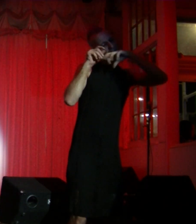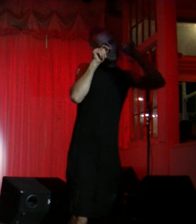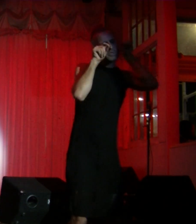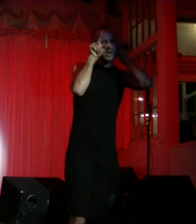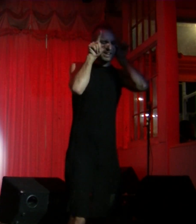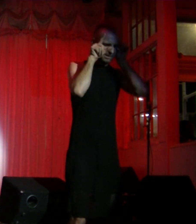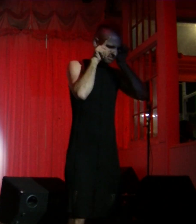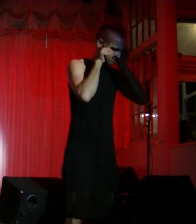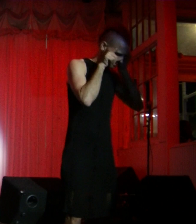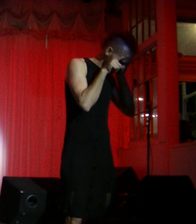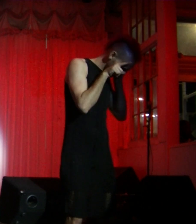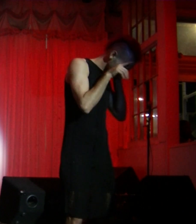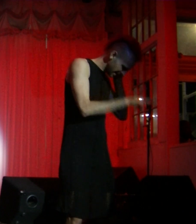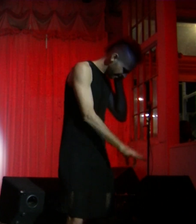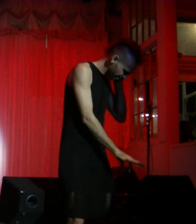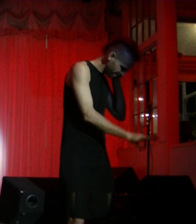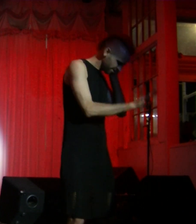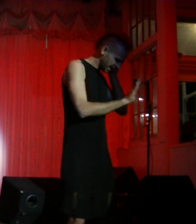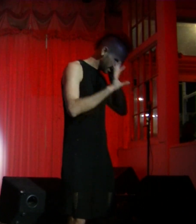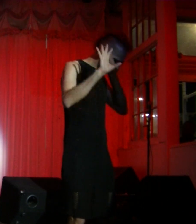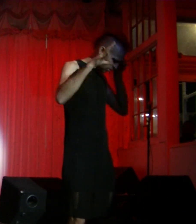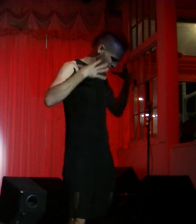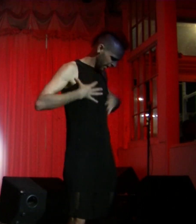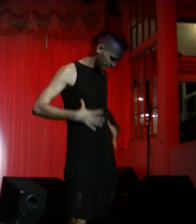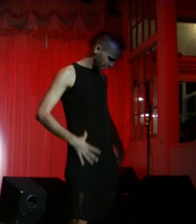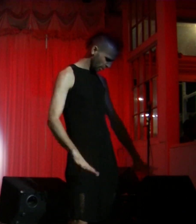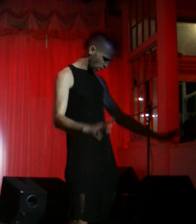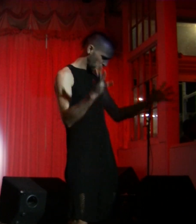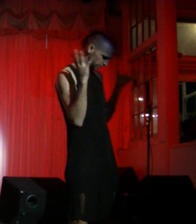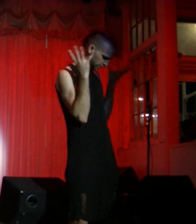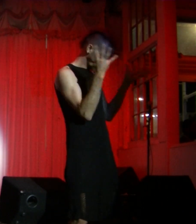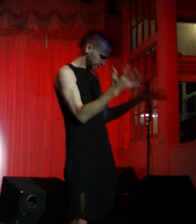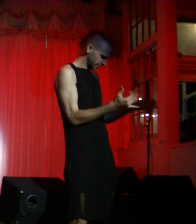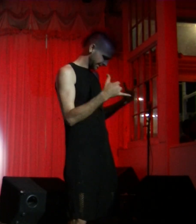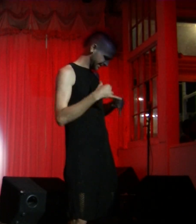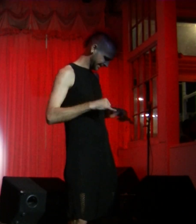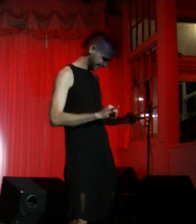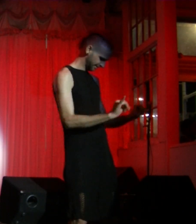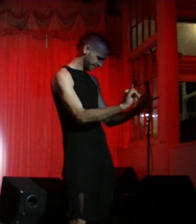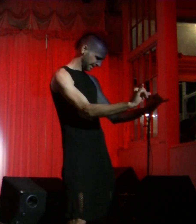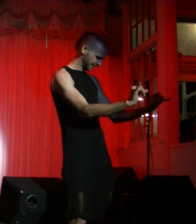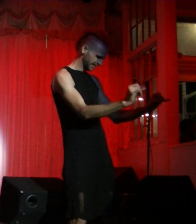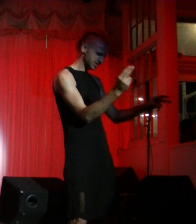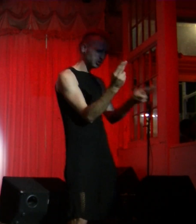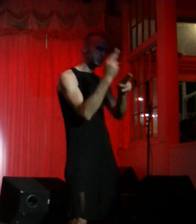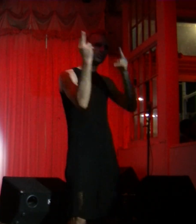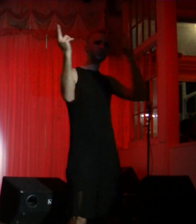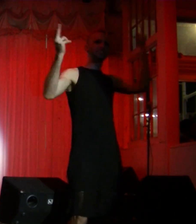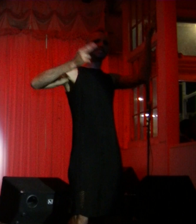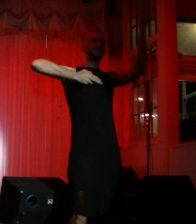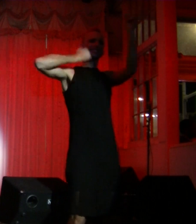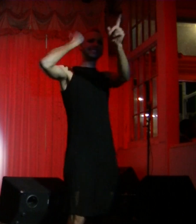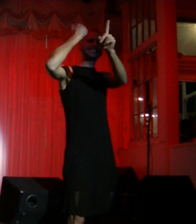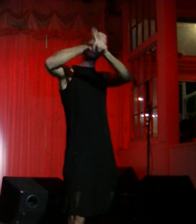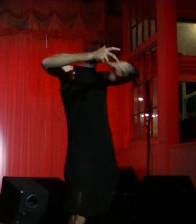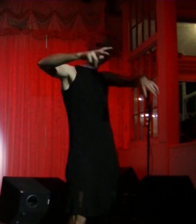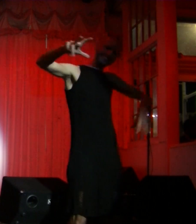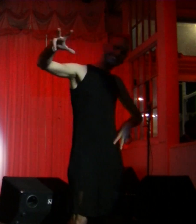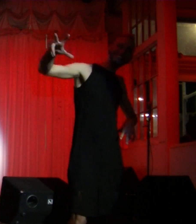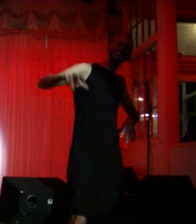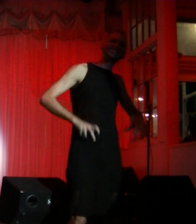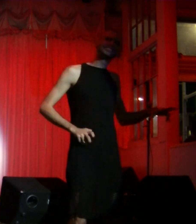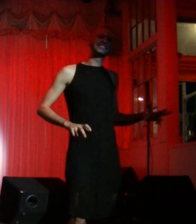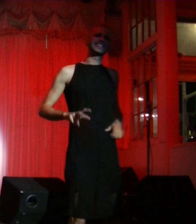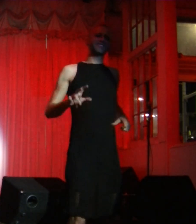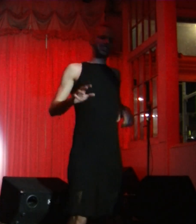still there. How selfish of the universe to not let us be. How silly